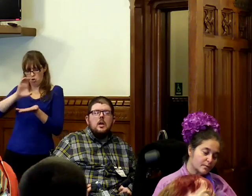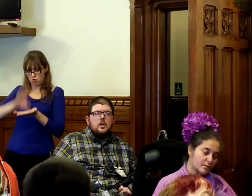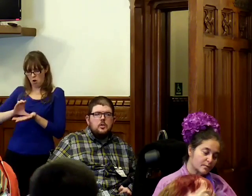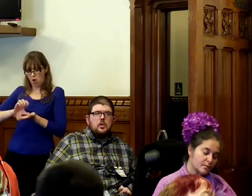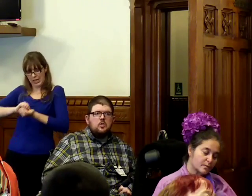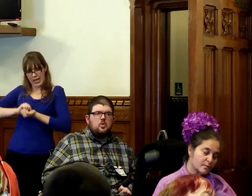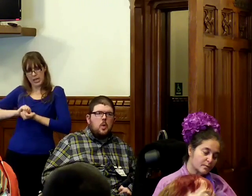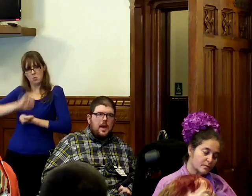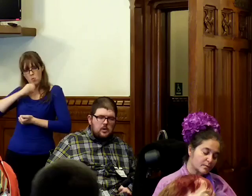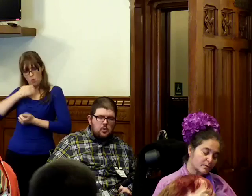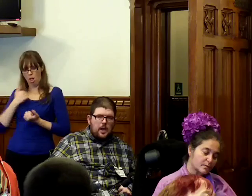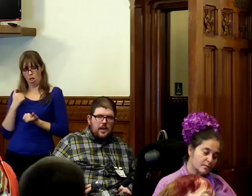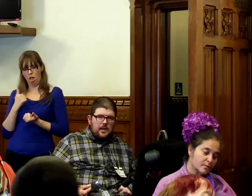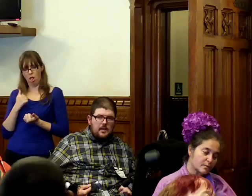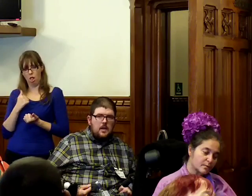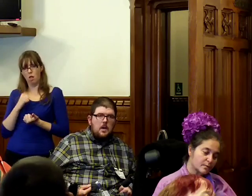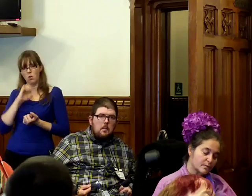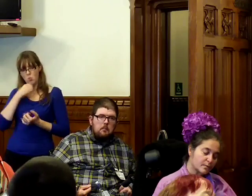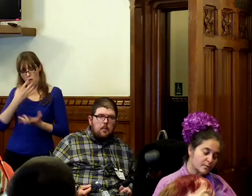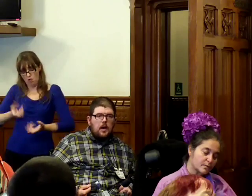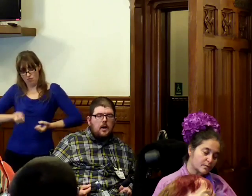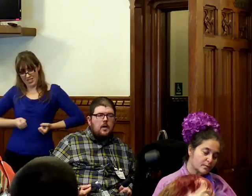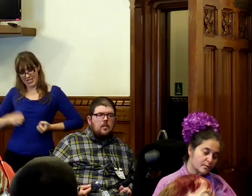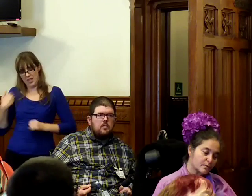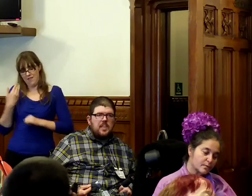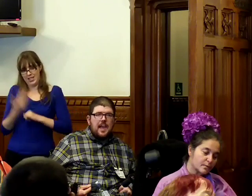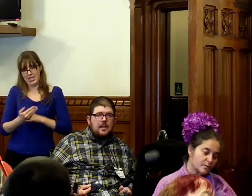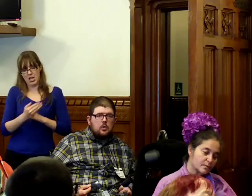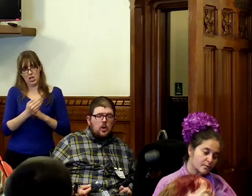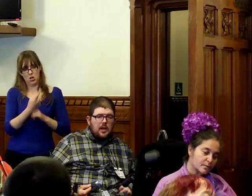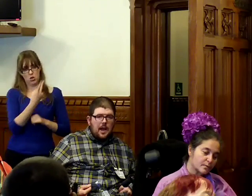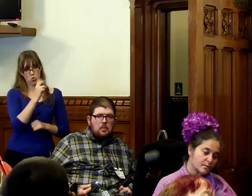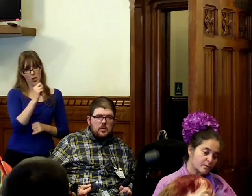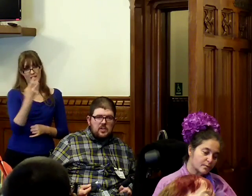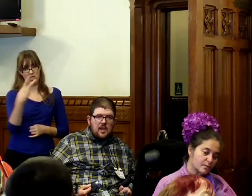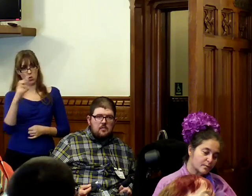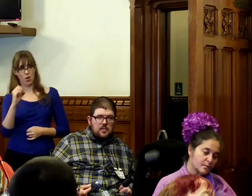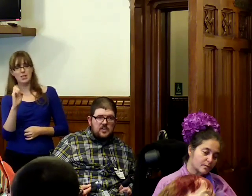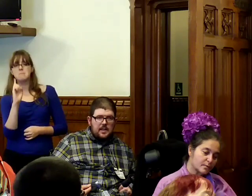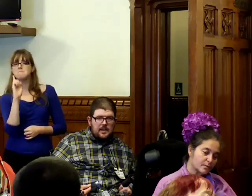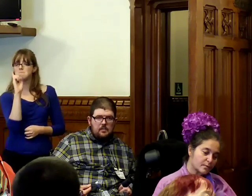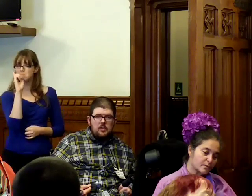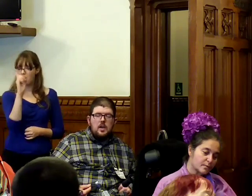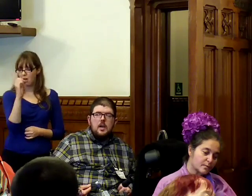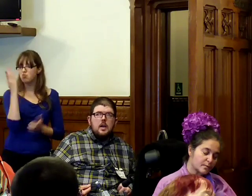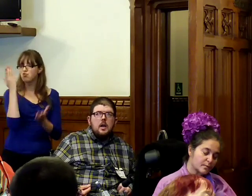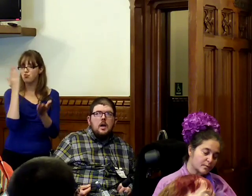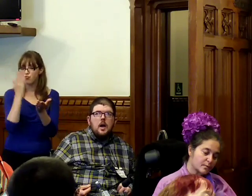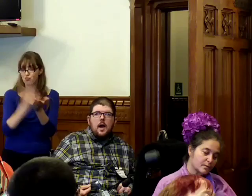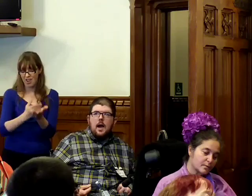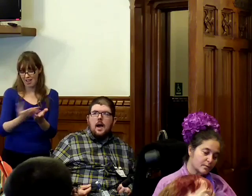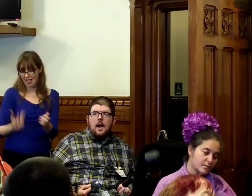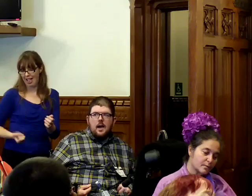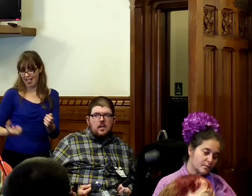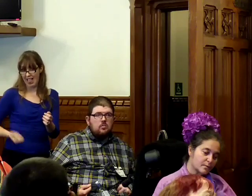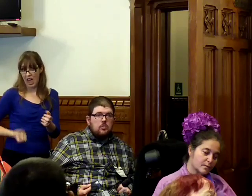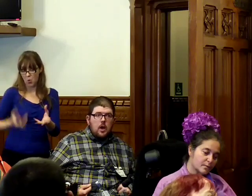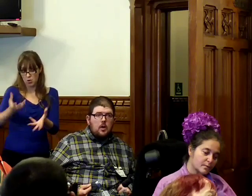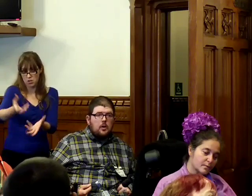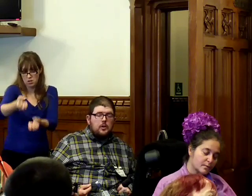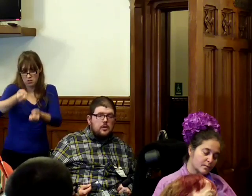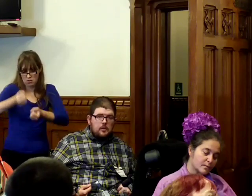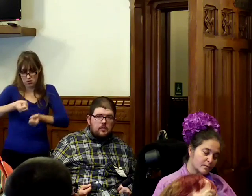Grant till 2020, but the actual hours I receive